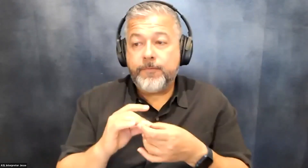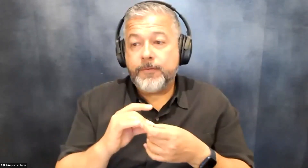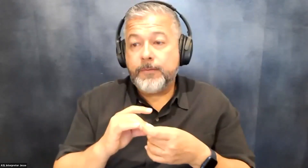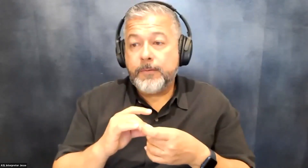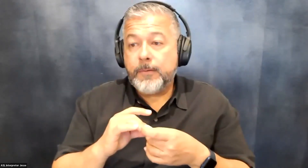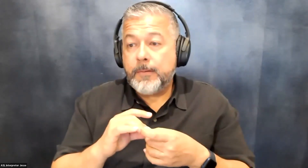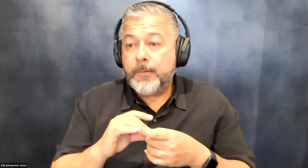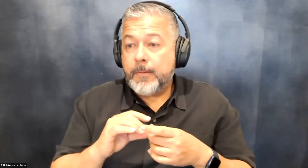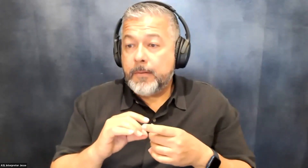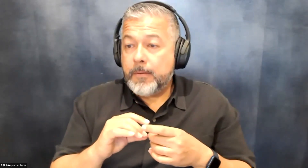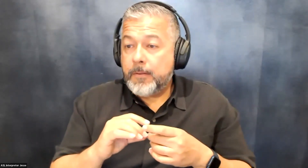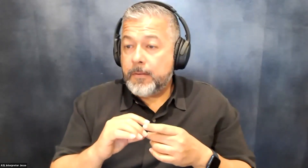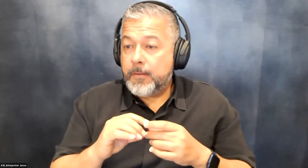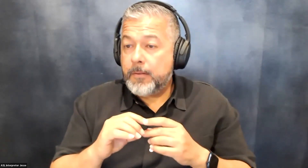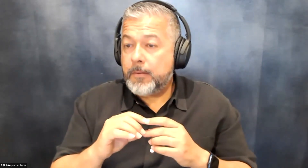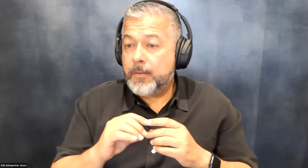And